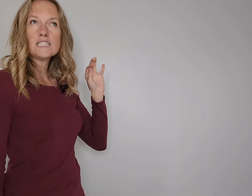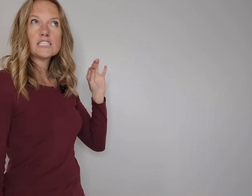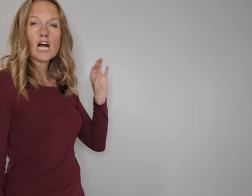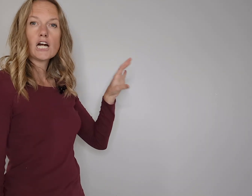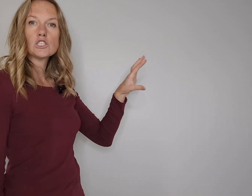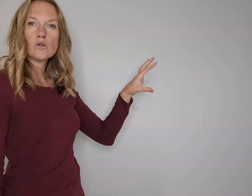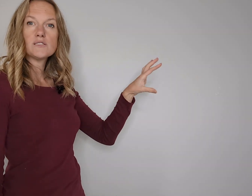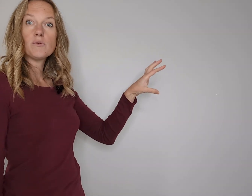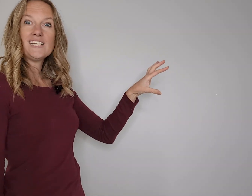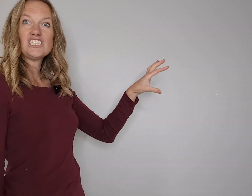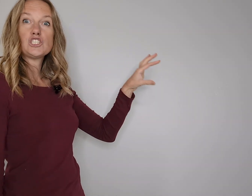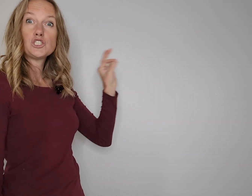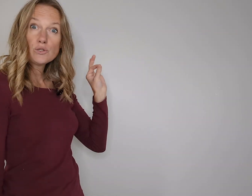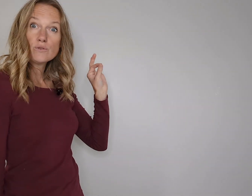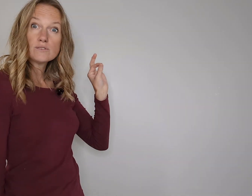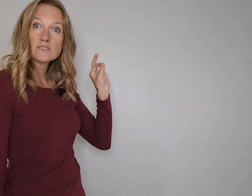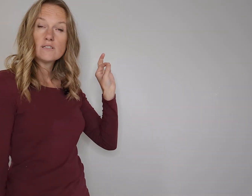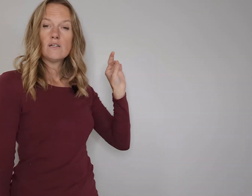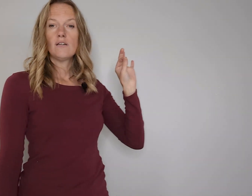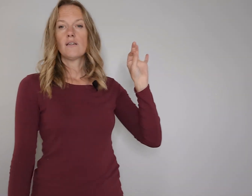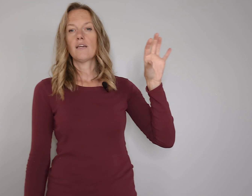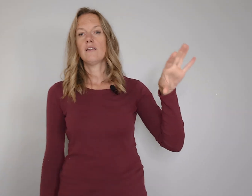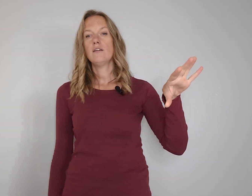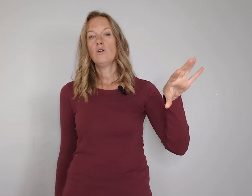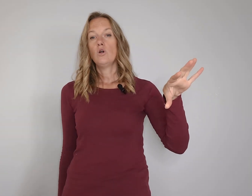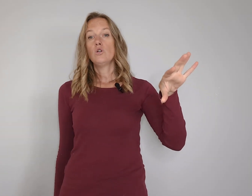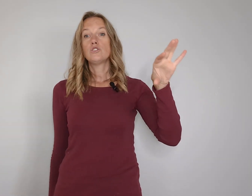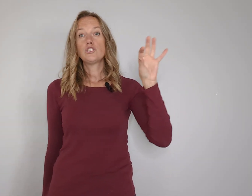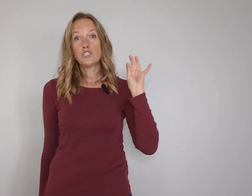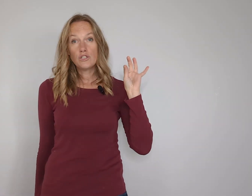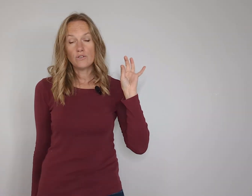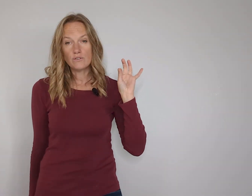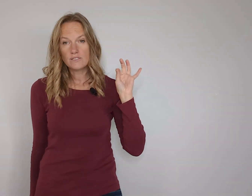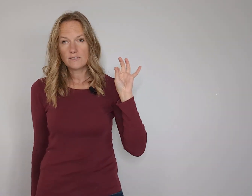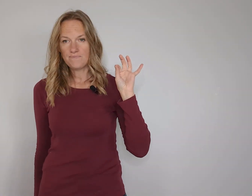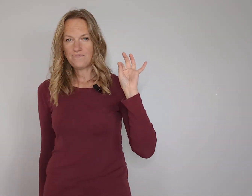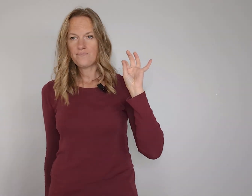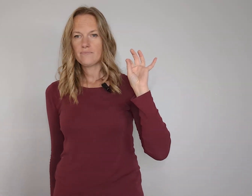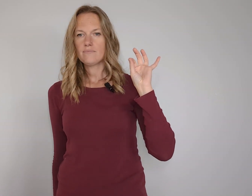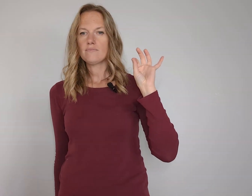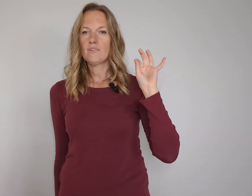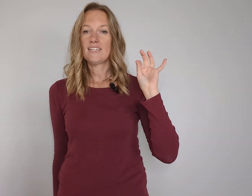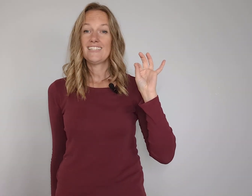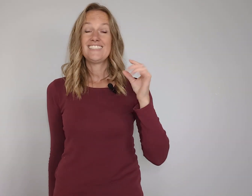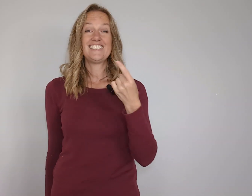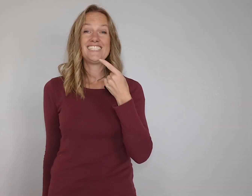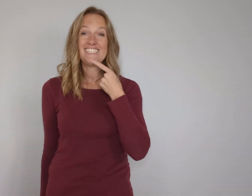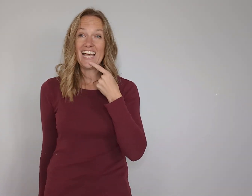such a hard choice, but we need to choose. Okay, choose to